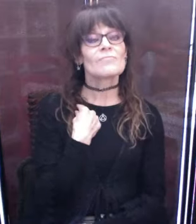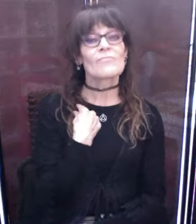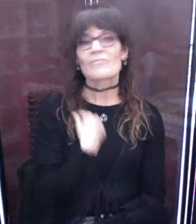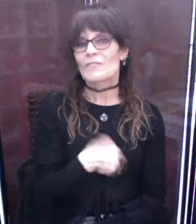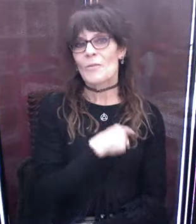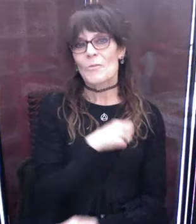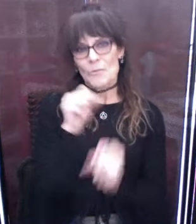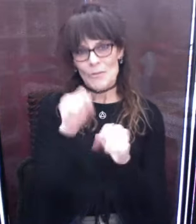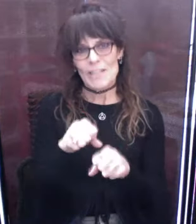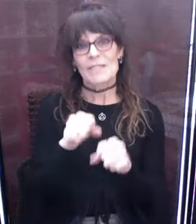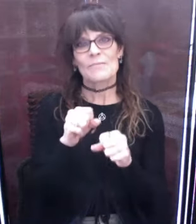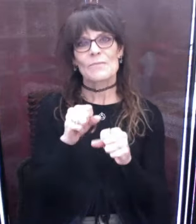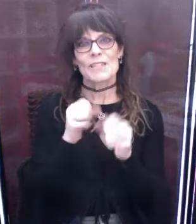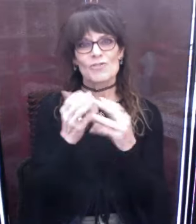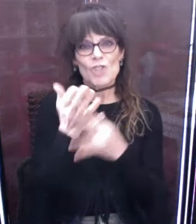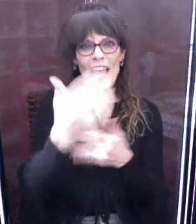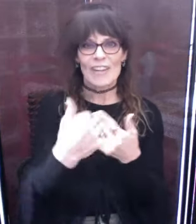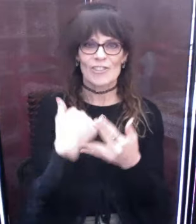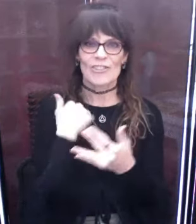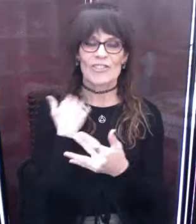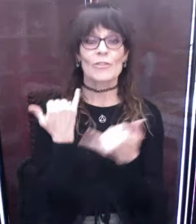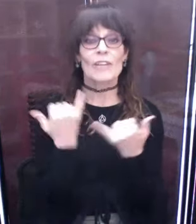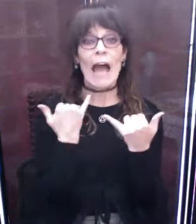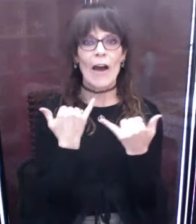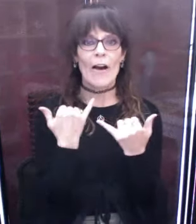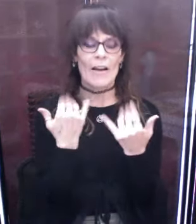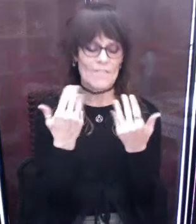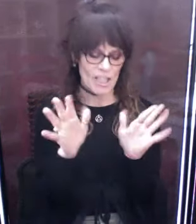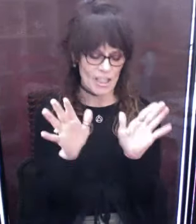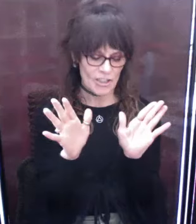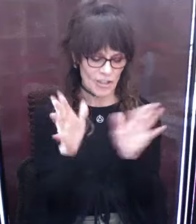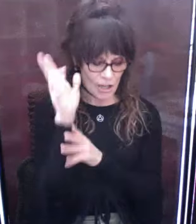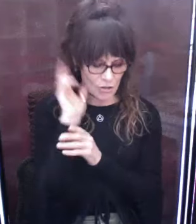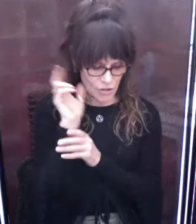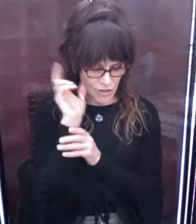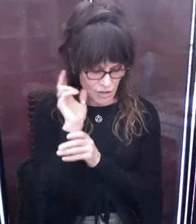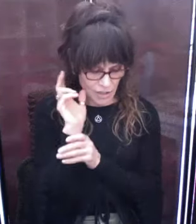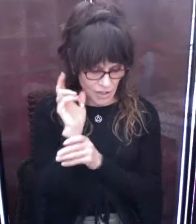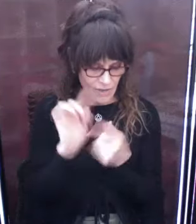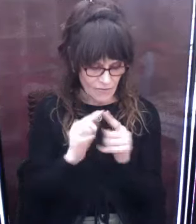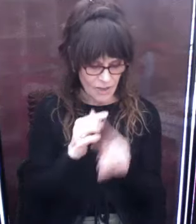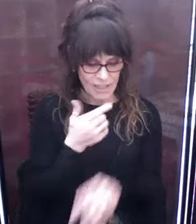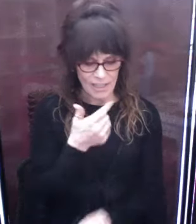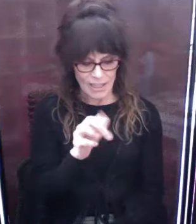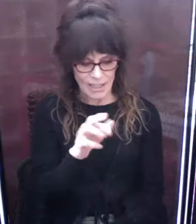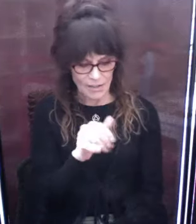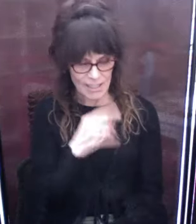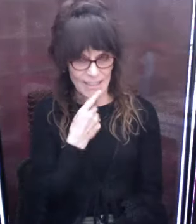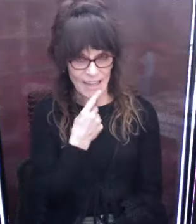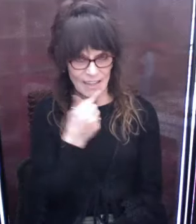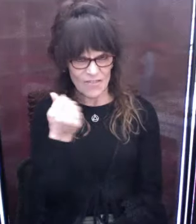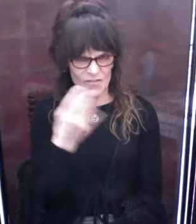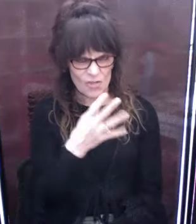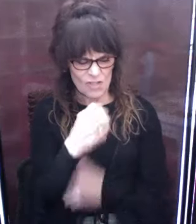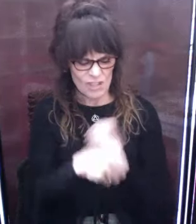for that. Now, I'll finish with this. I heard my friend Gary say this a couple of years back.